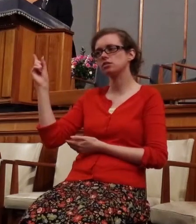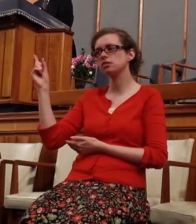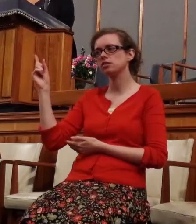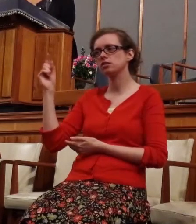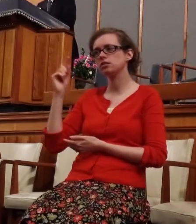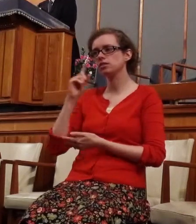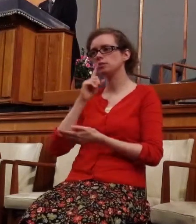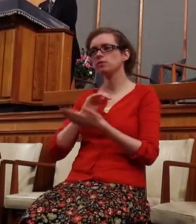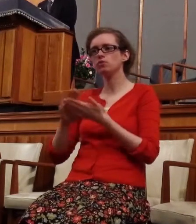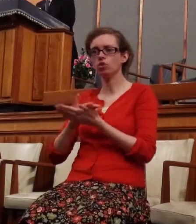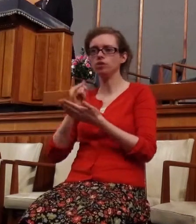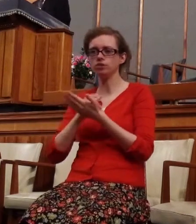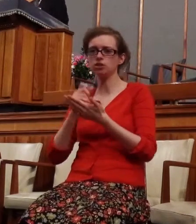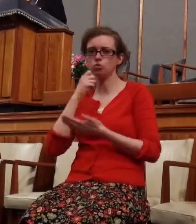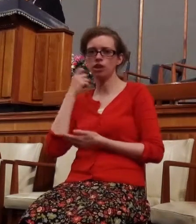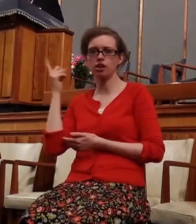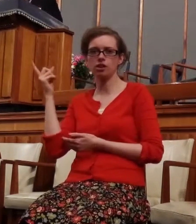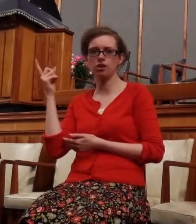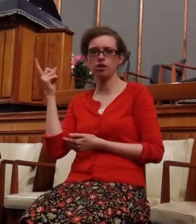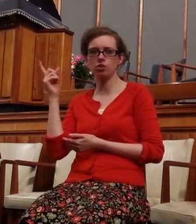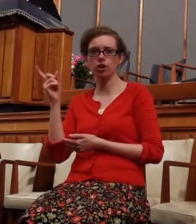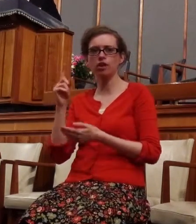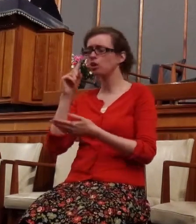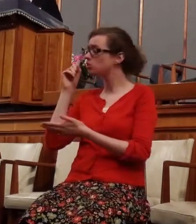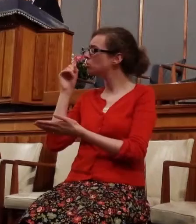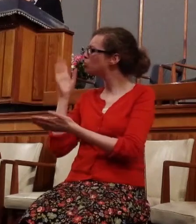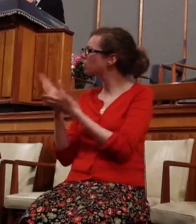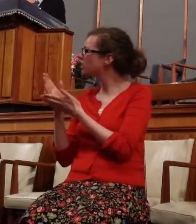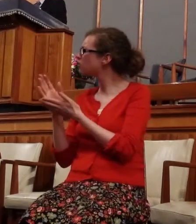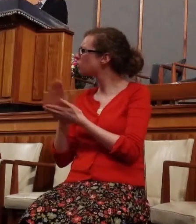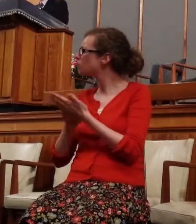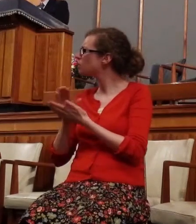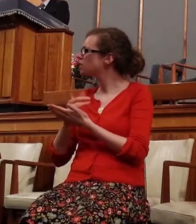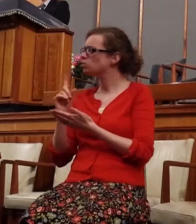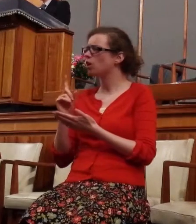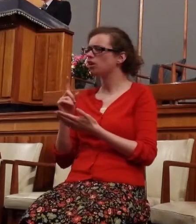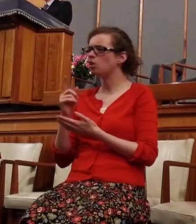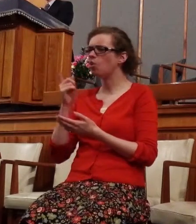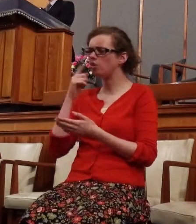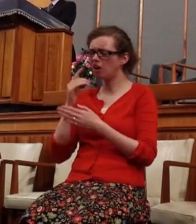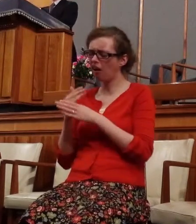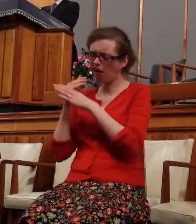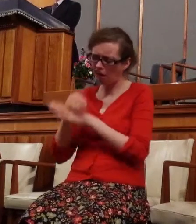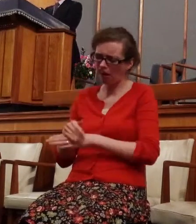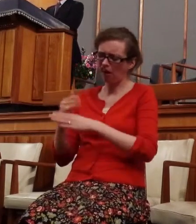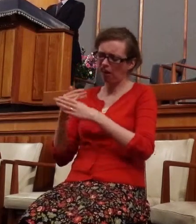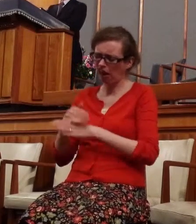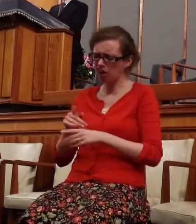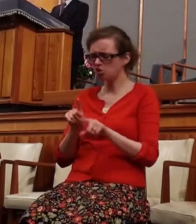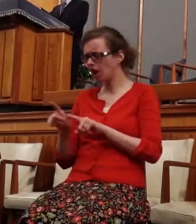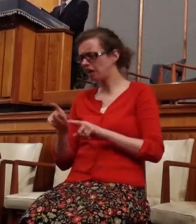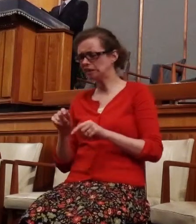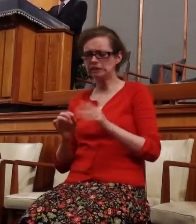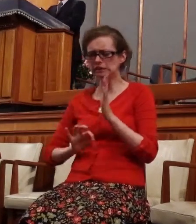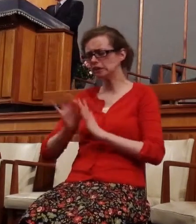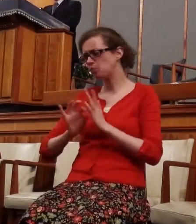sins. To believe is not to make yourself better. It's not to try hard. It's not to turn a new leaf. Some people